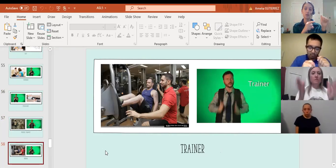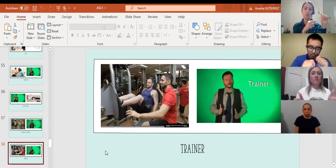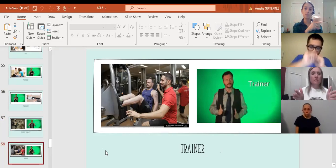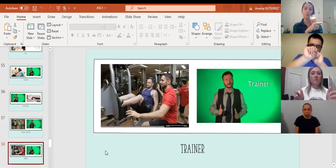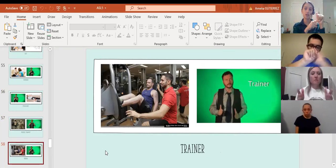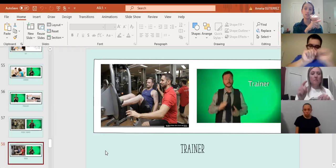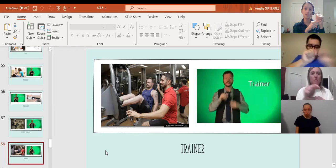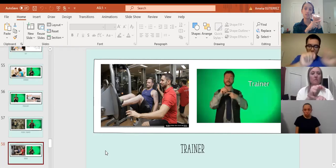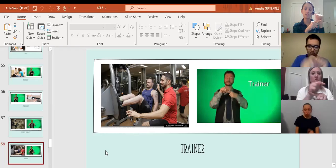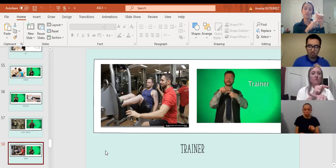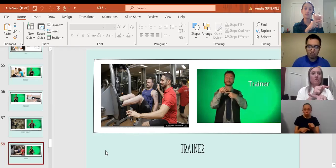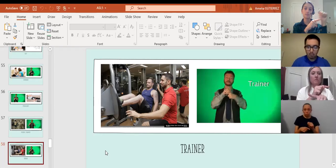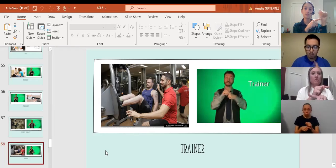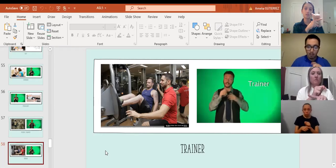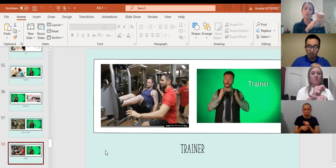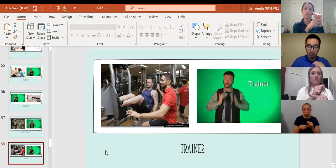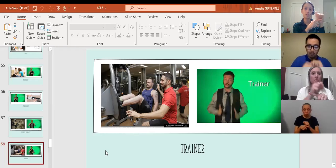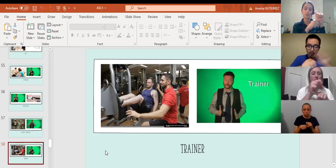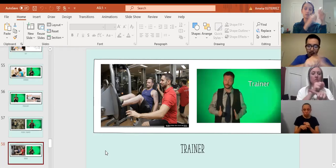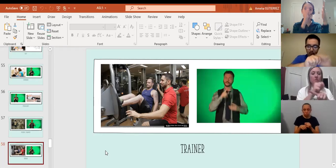trainer. Practice.